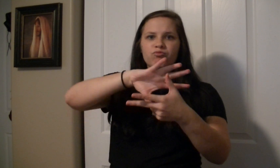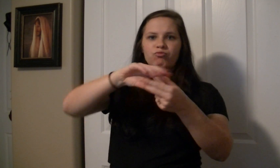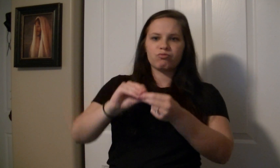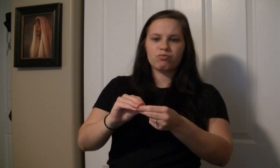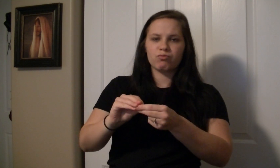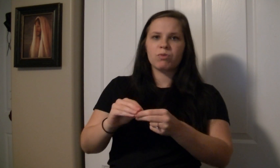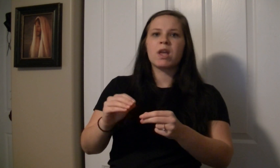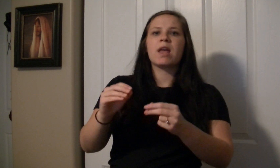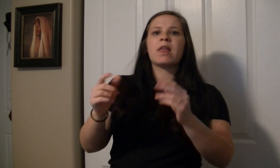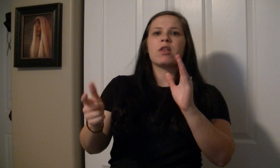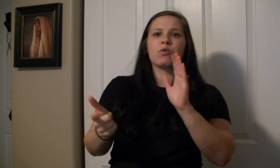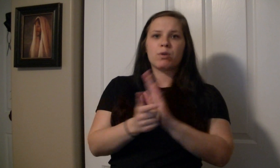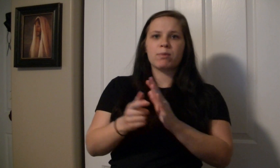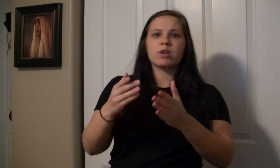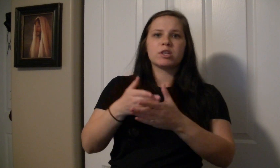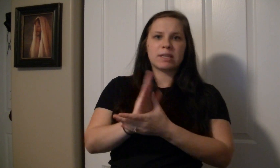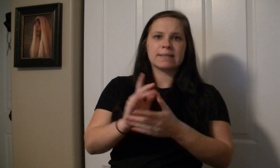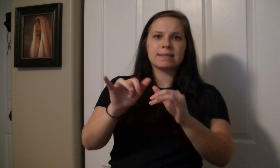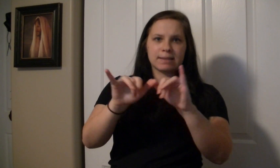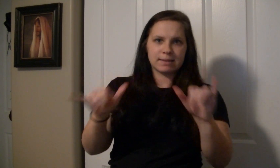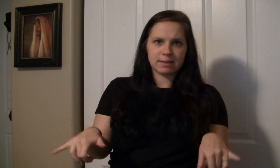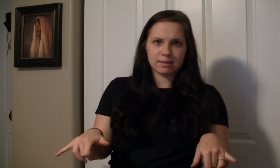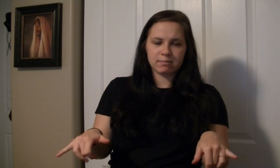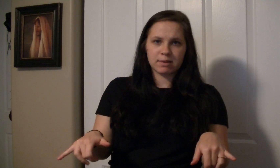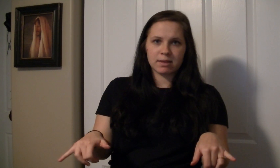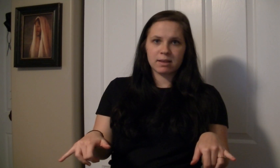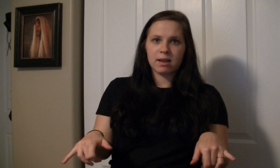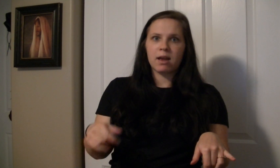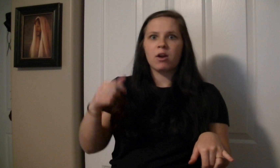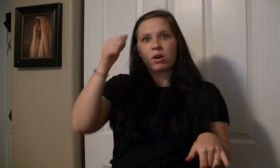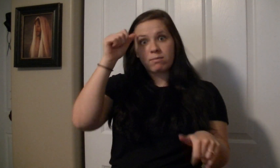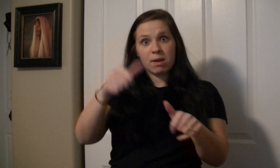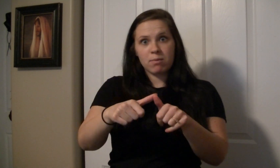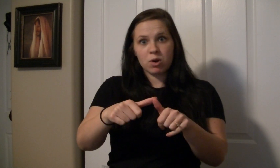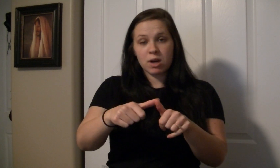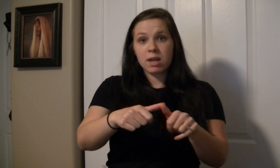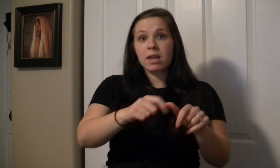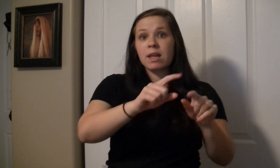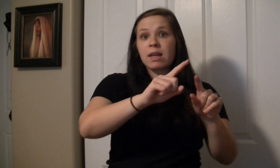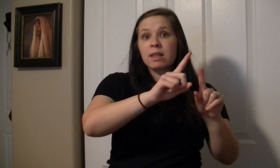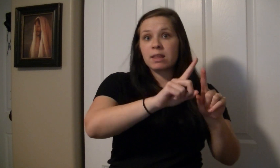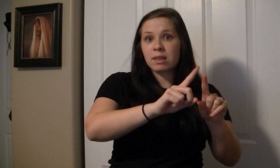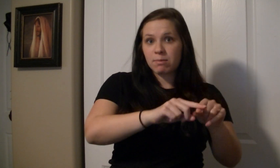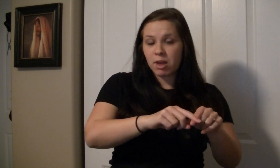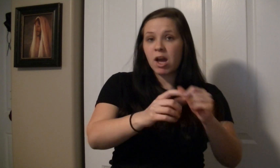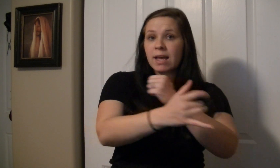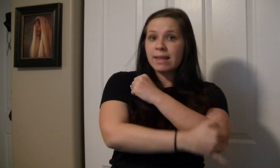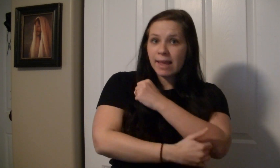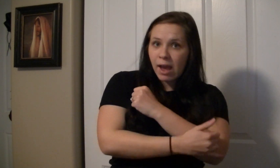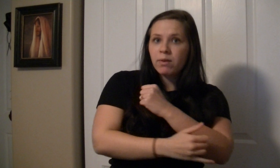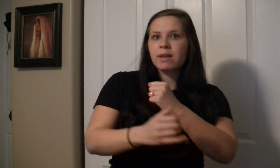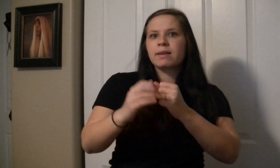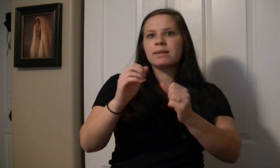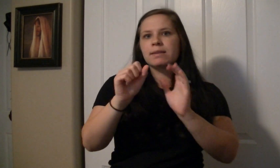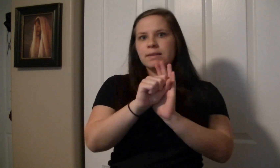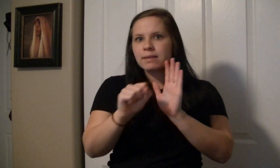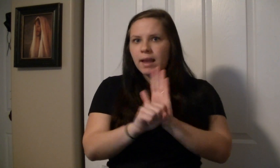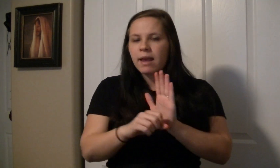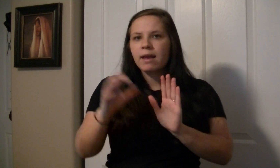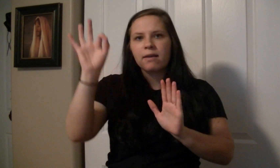As I said earlier, they vary depending on the county, the state, and also the federal level. As you know, there are